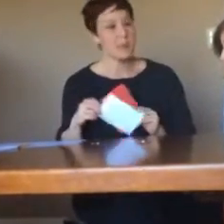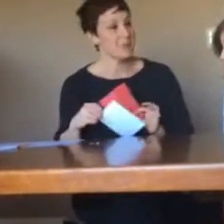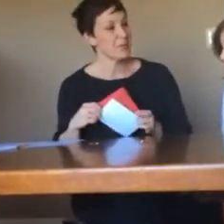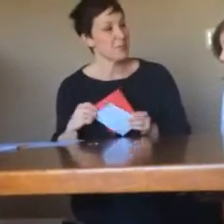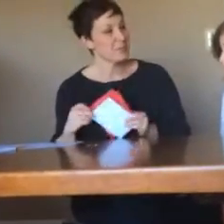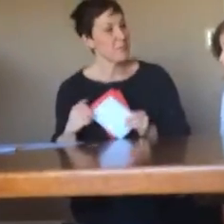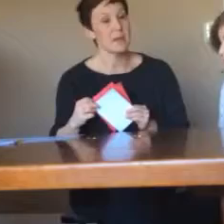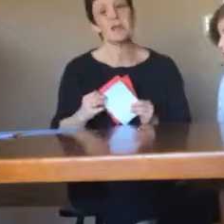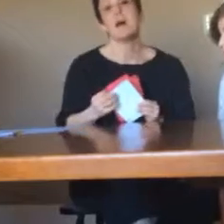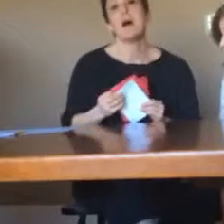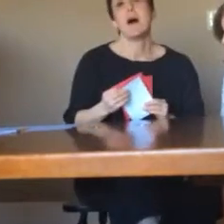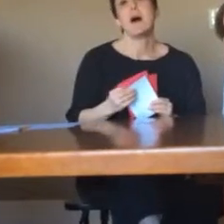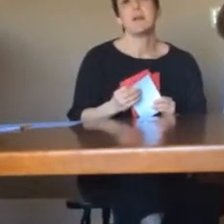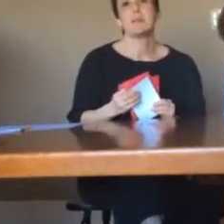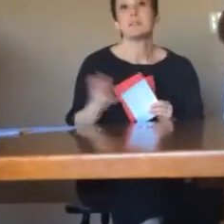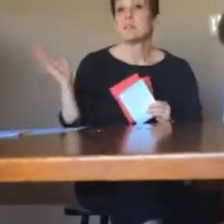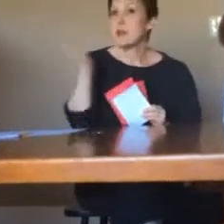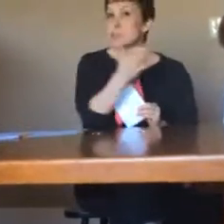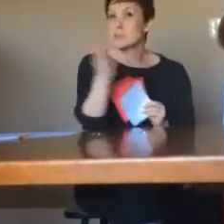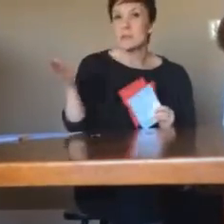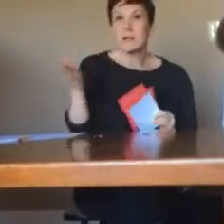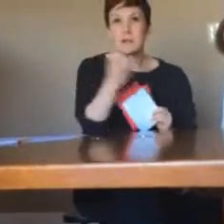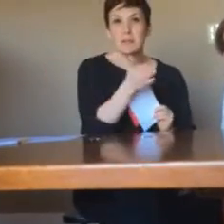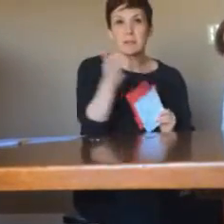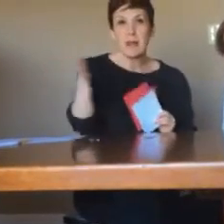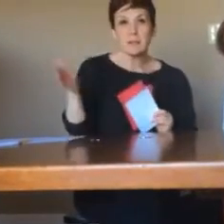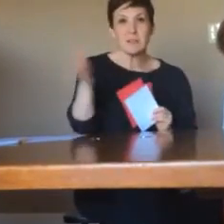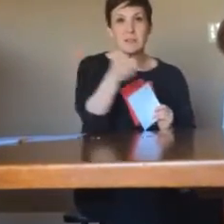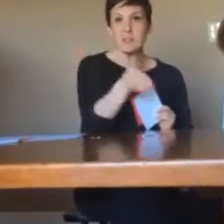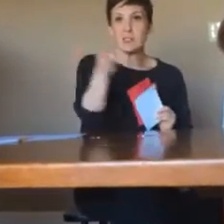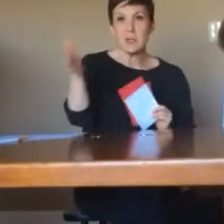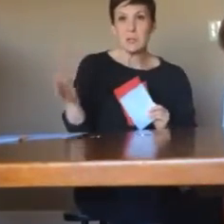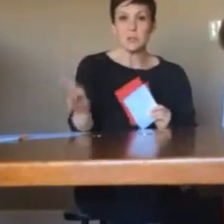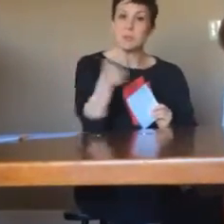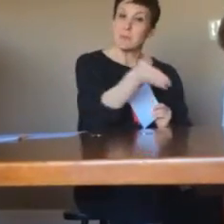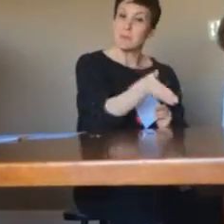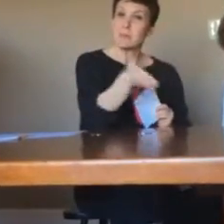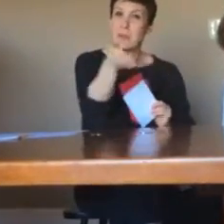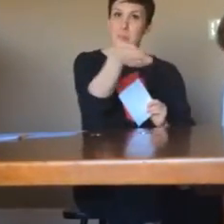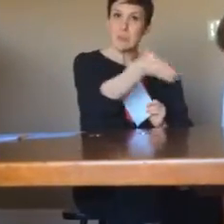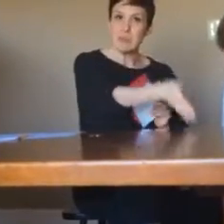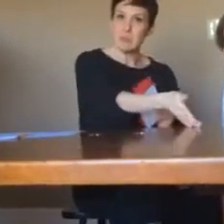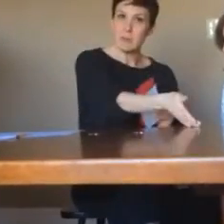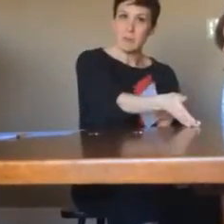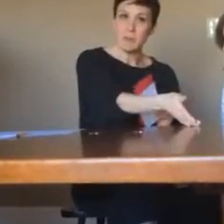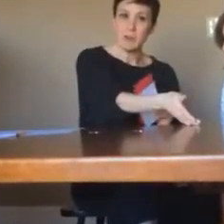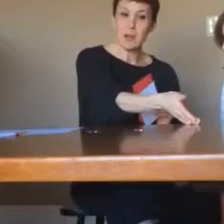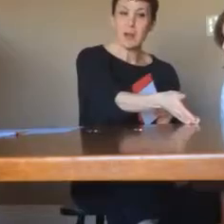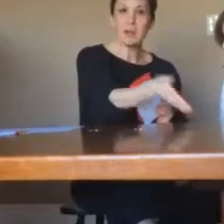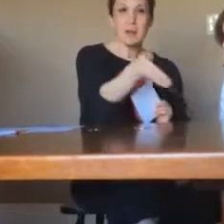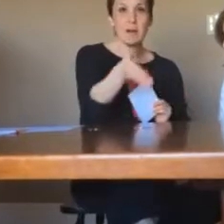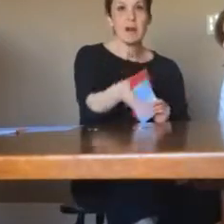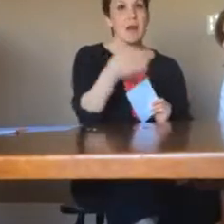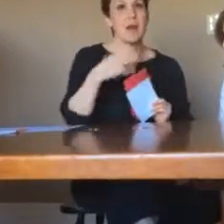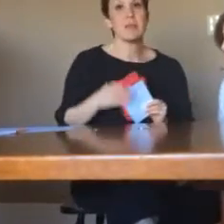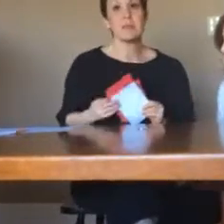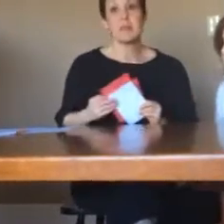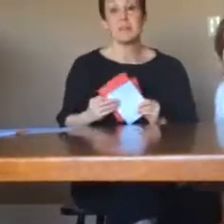paper for this one. And so now she's really going to have to differentiate between the piece of paper, the other thing I'm putting on there, and the red that